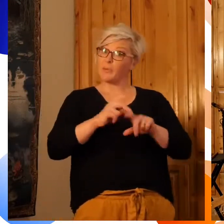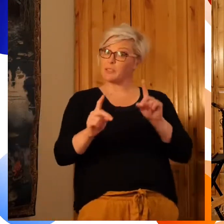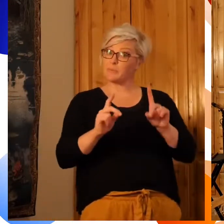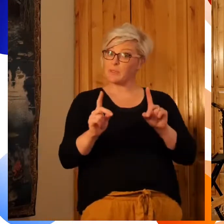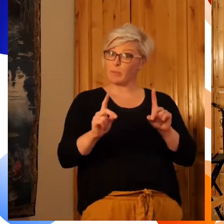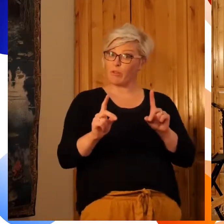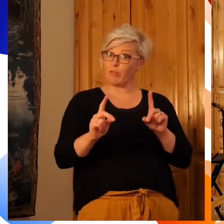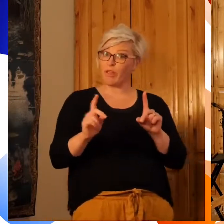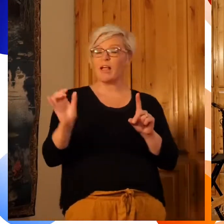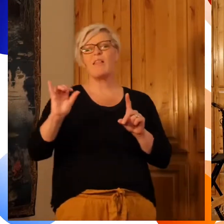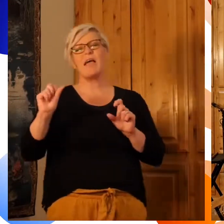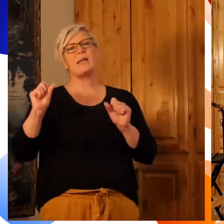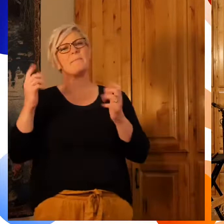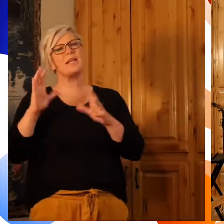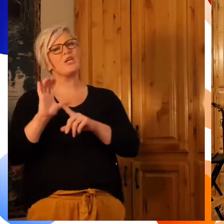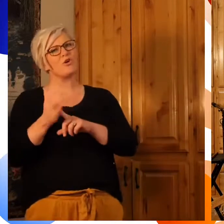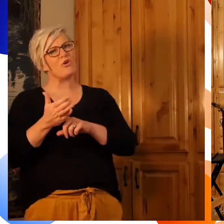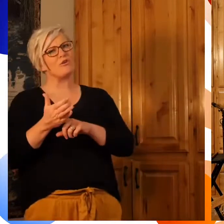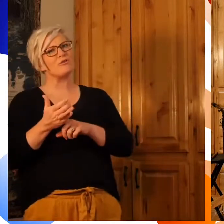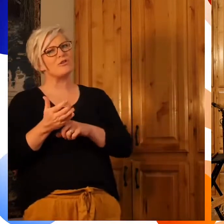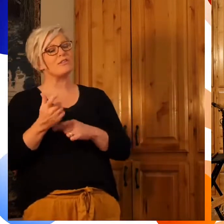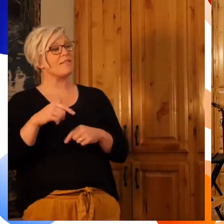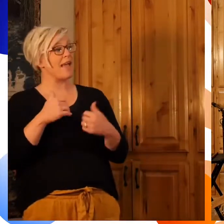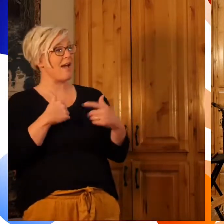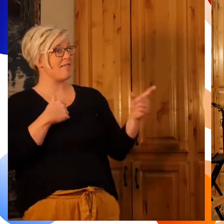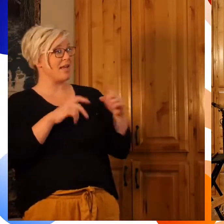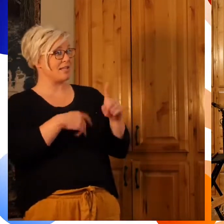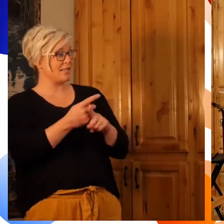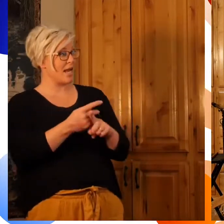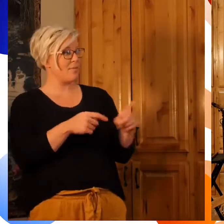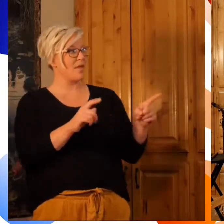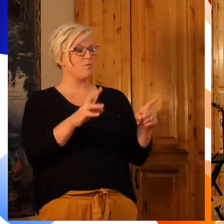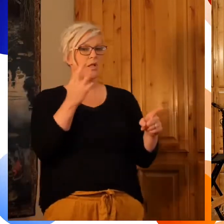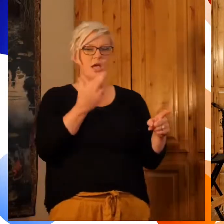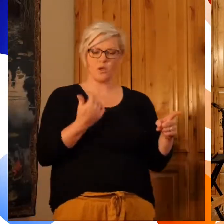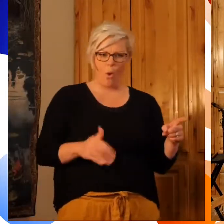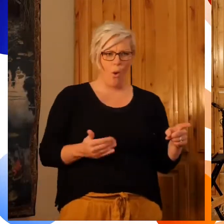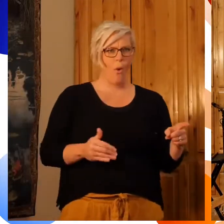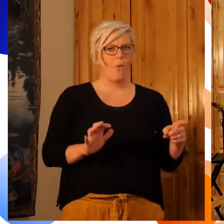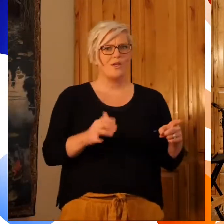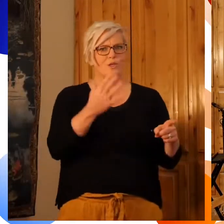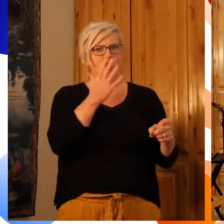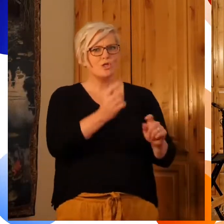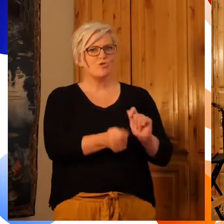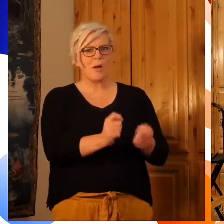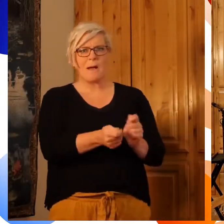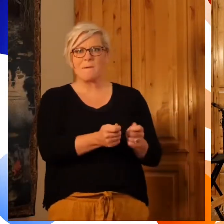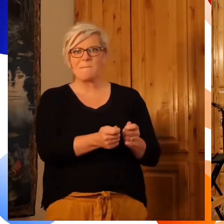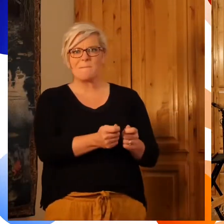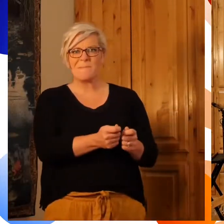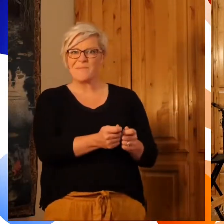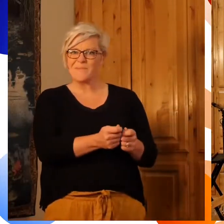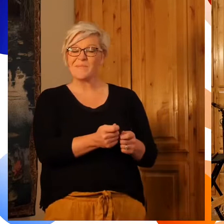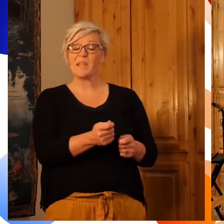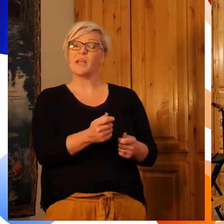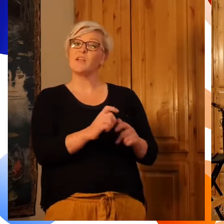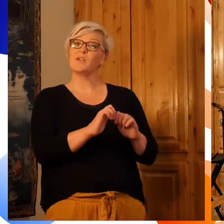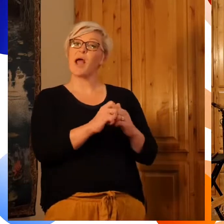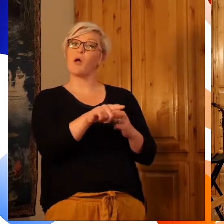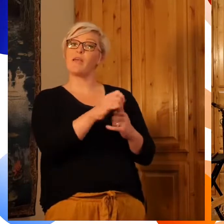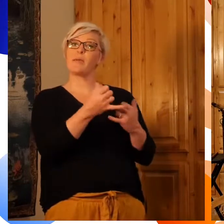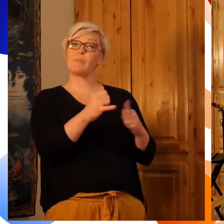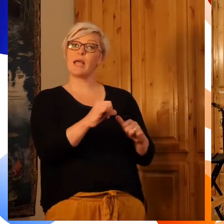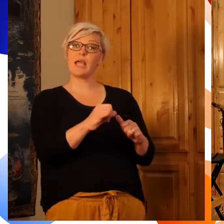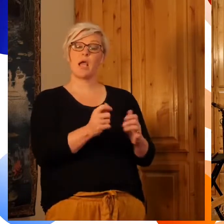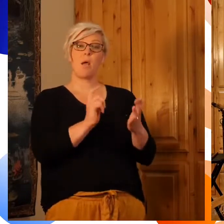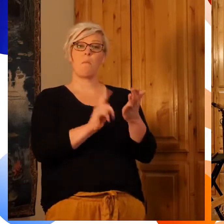that have these kinds of frame drums, discovered they make great drums. And with their particular way of playing them,